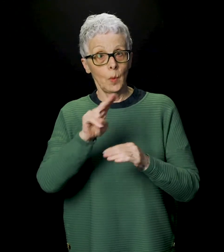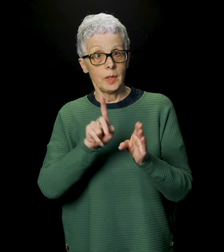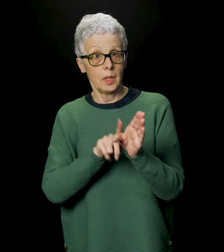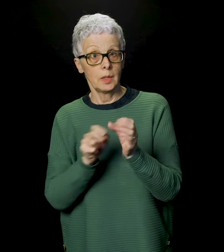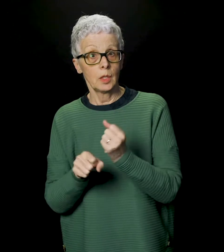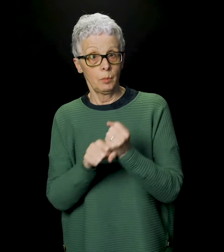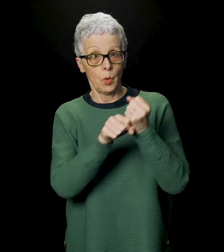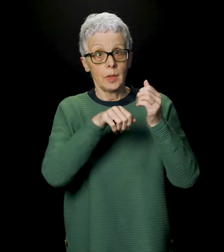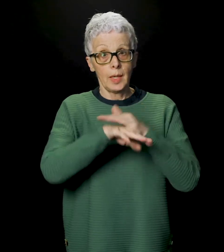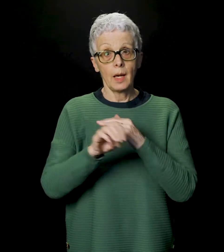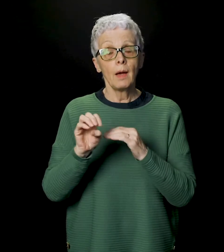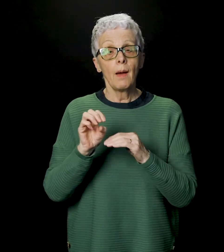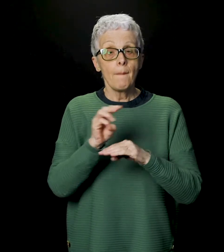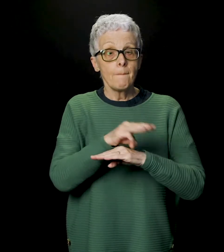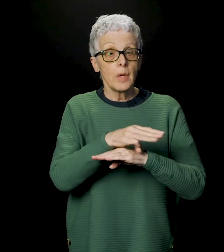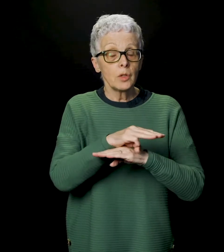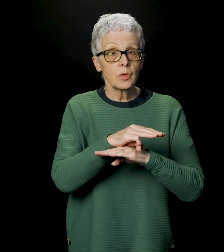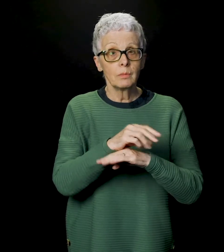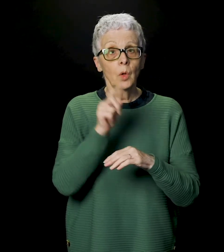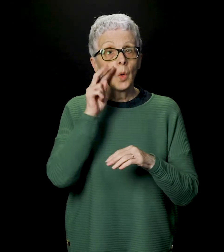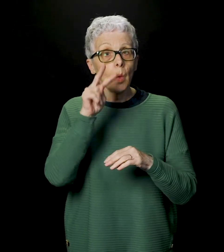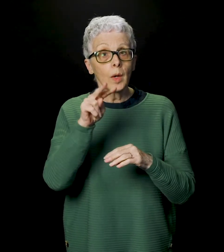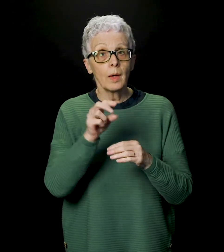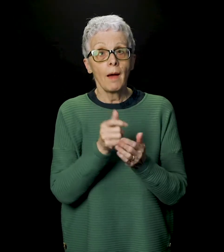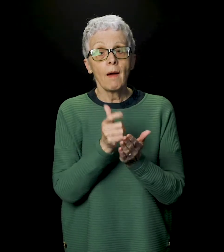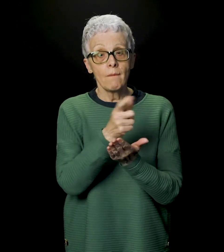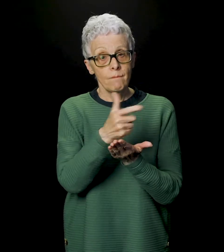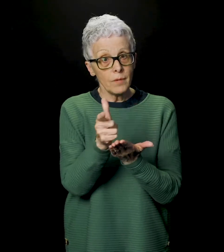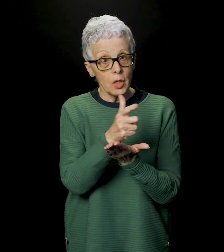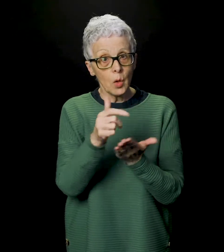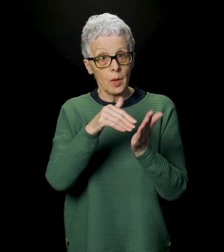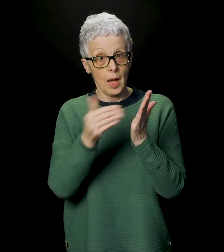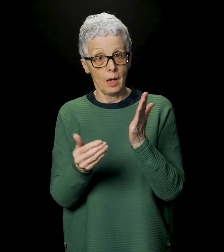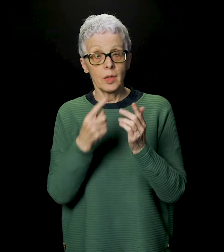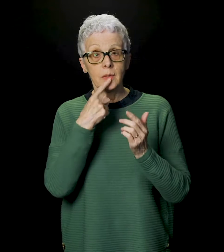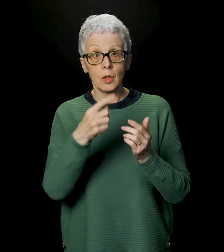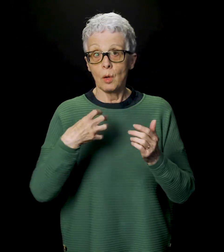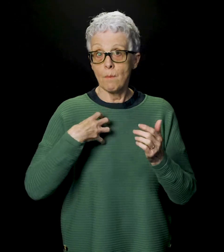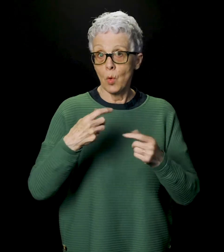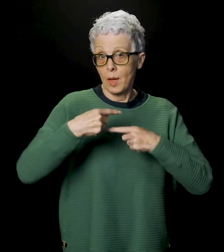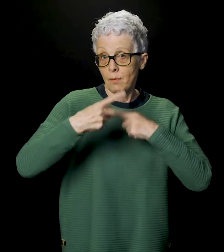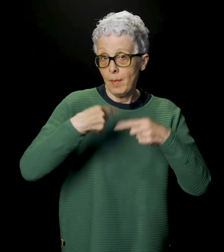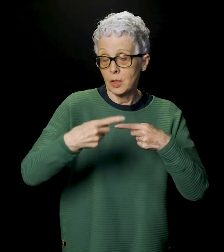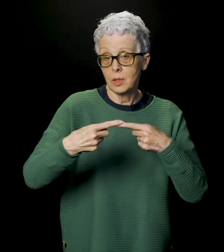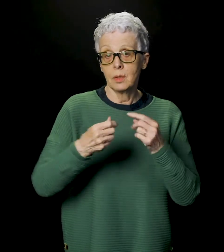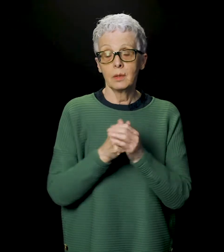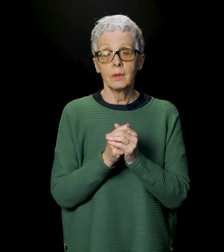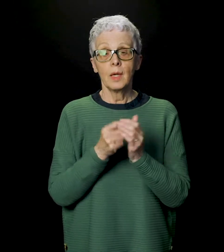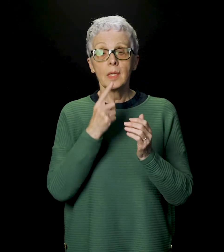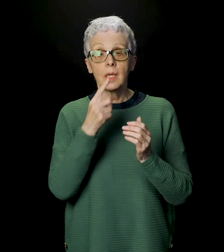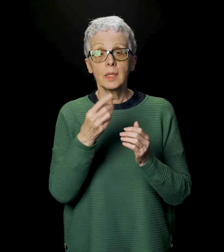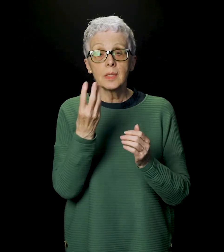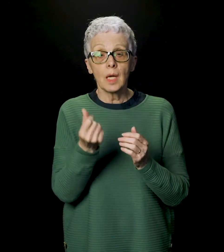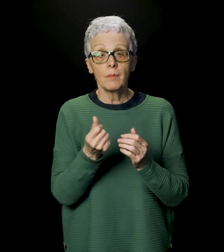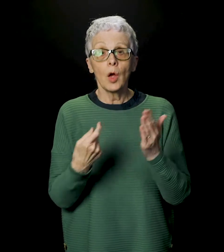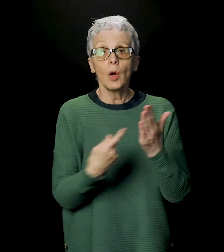in their ministry. And we're going to watch a video now and they're going to tell you a little bit more about what they've been doing. They're also going to tell you some